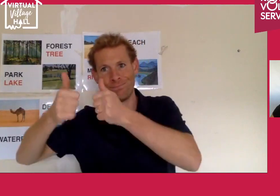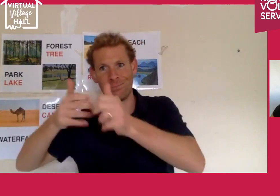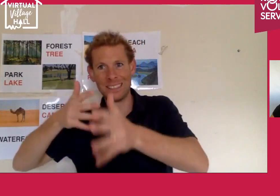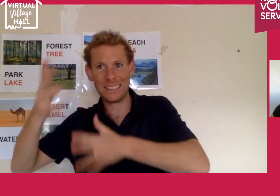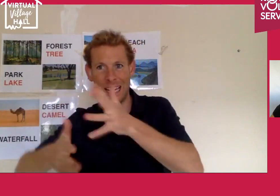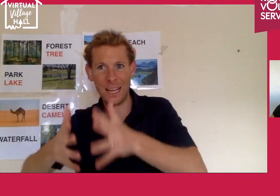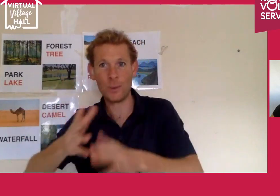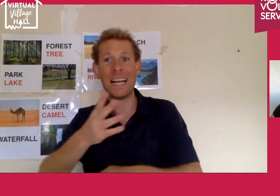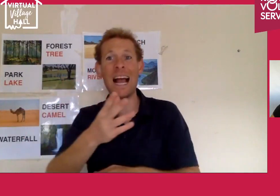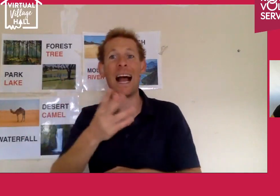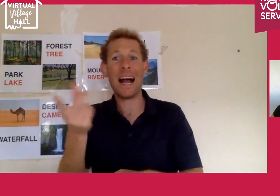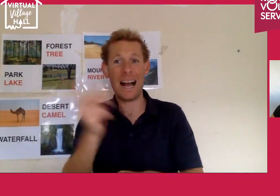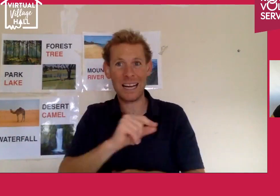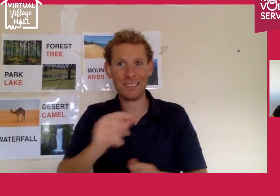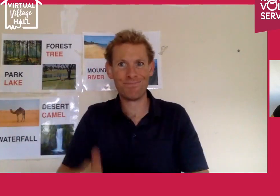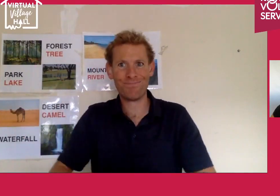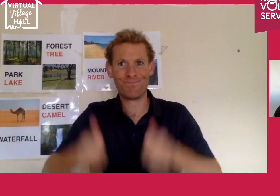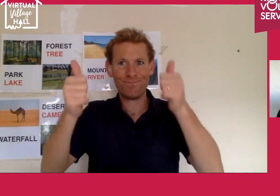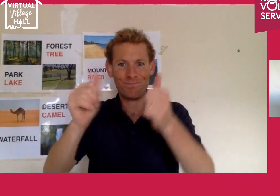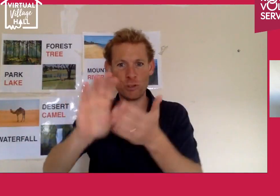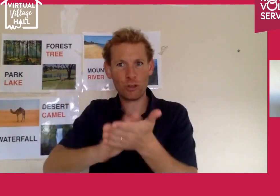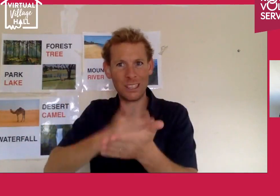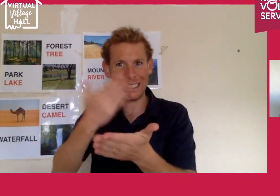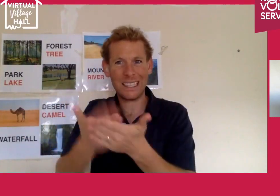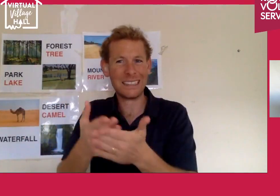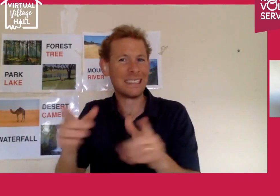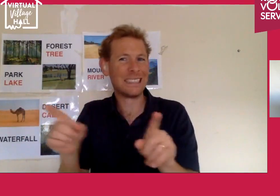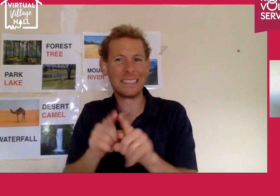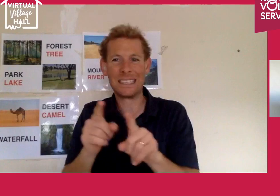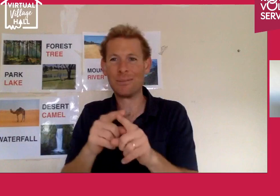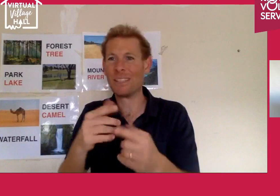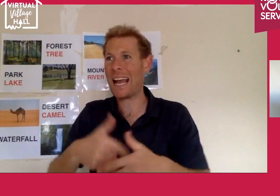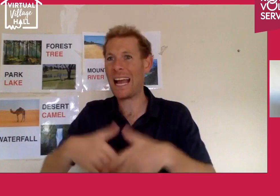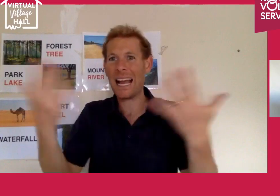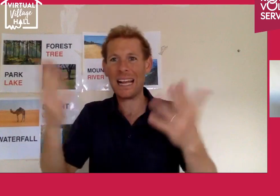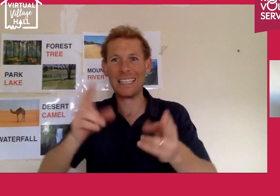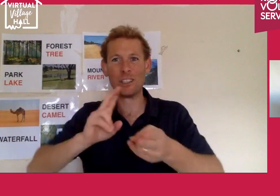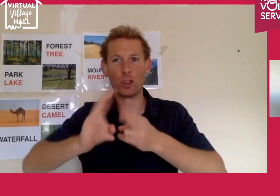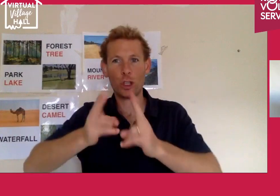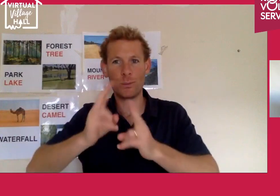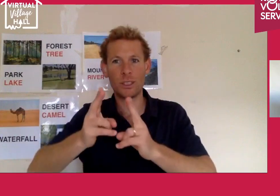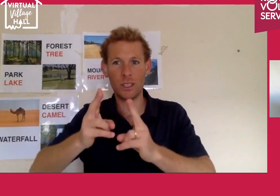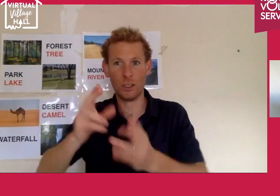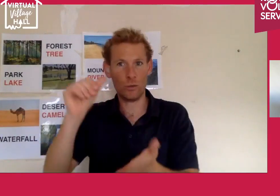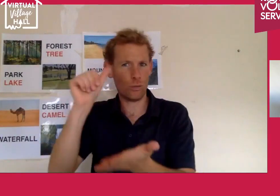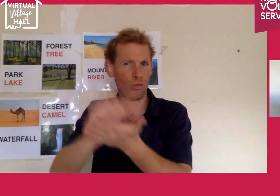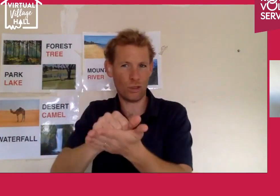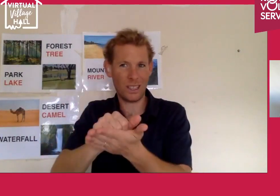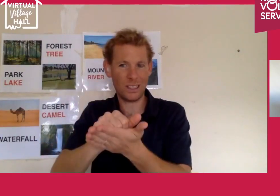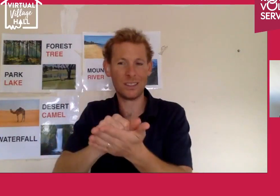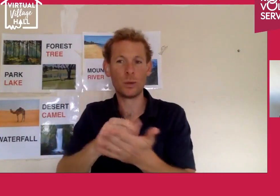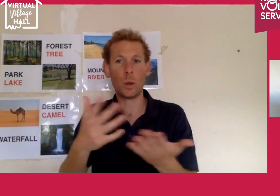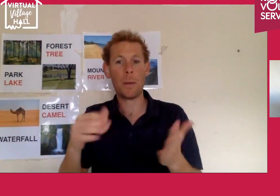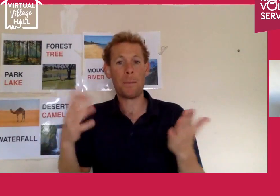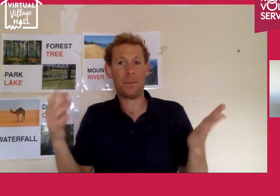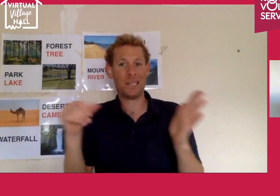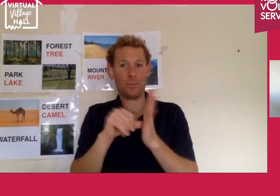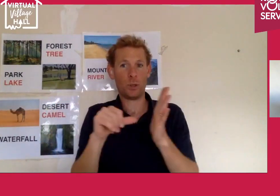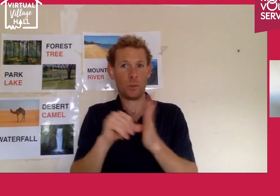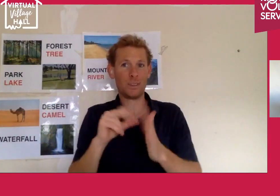and they're skilled in the same way that a spoken language interpreter is. And you would know that that's not cheap, because you're paying